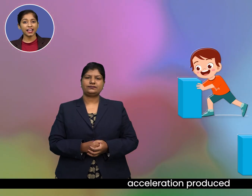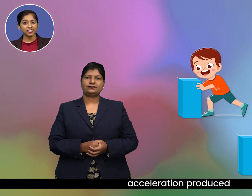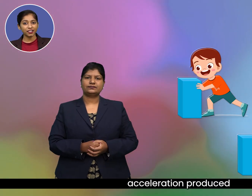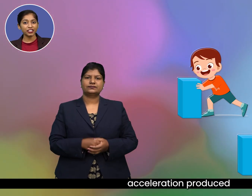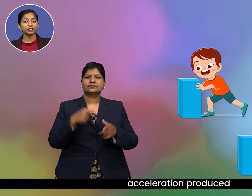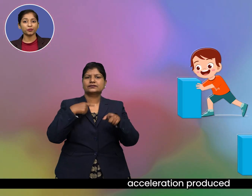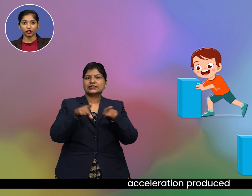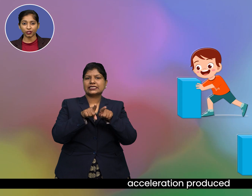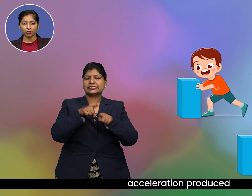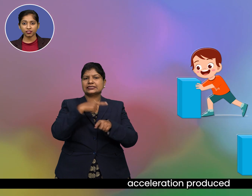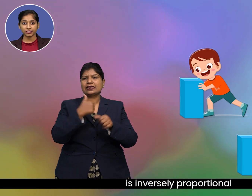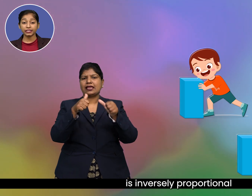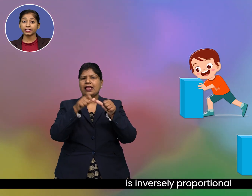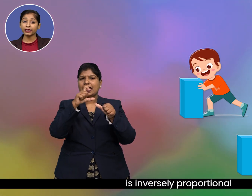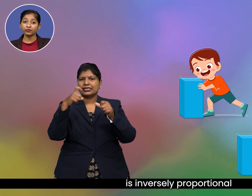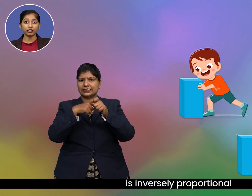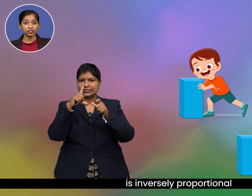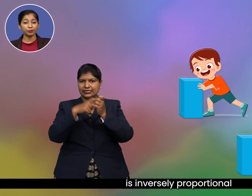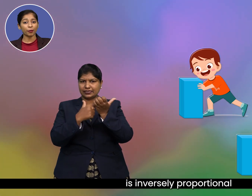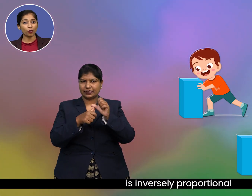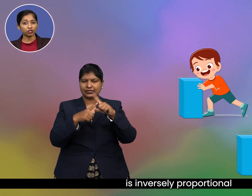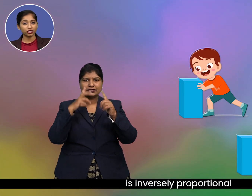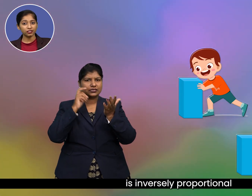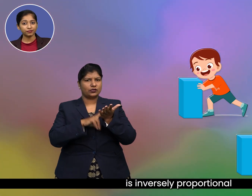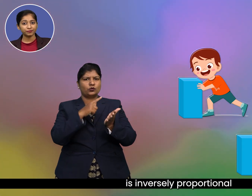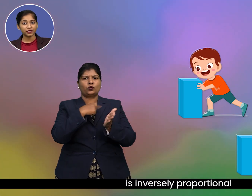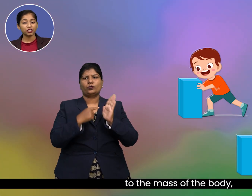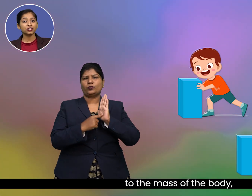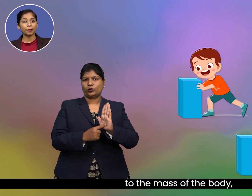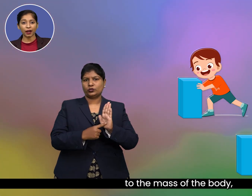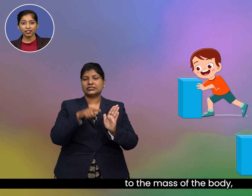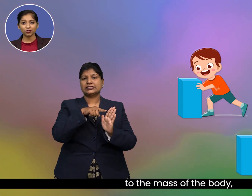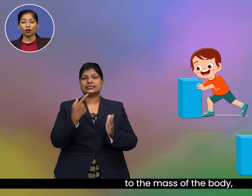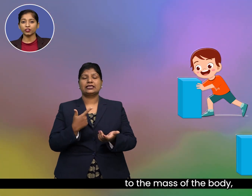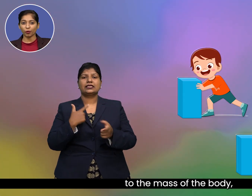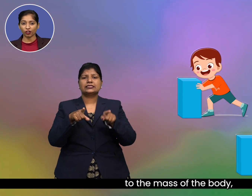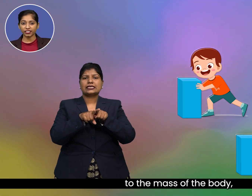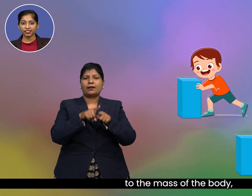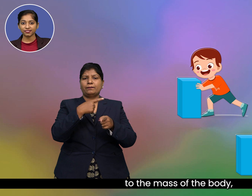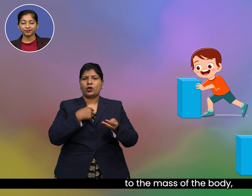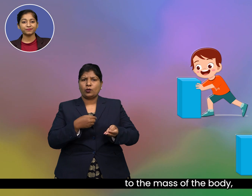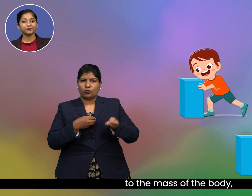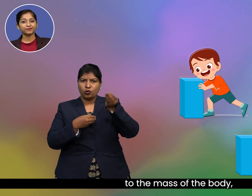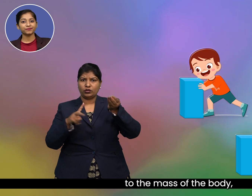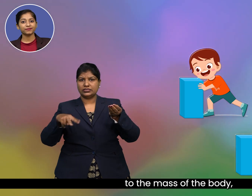As the acceleration produced is inversely proportional to the mass of the body,